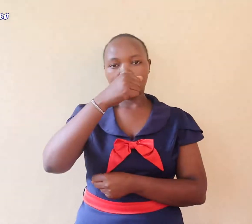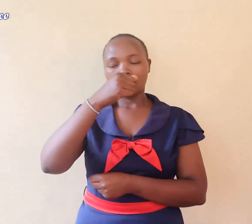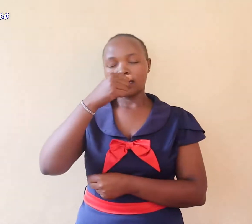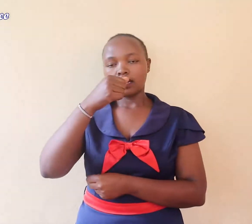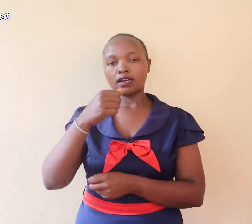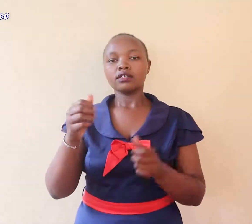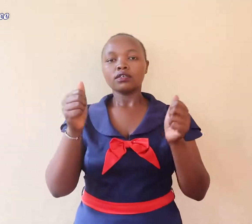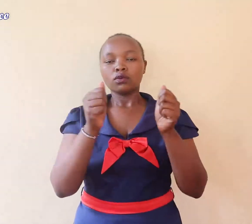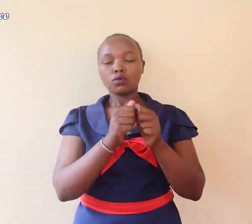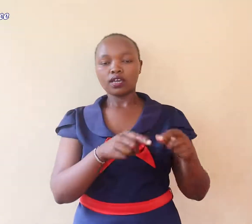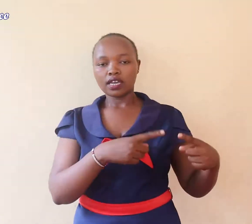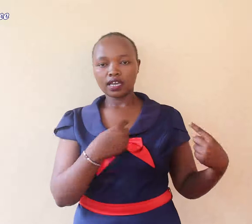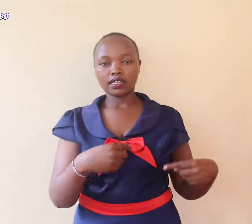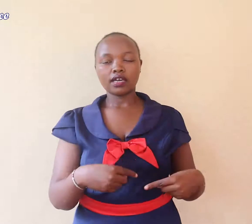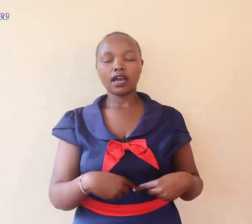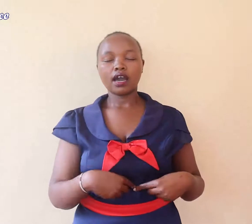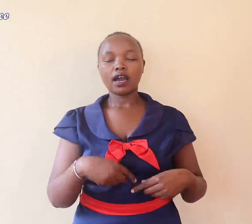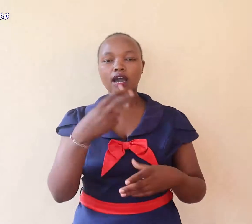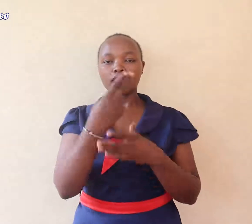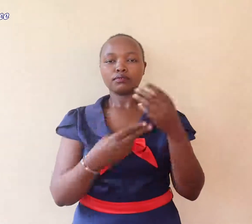Thank you.